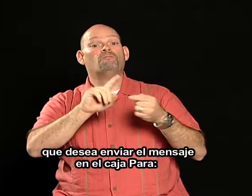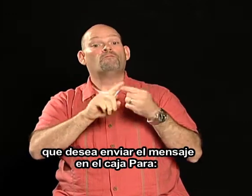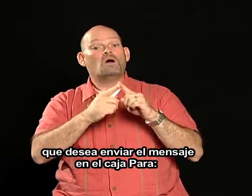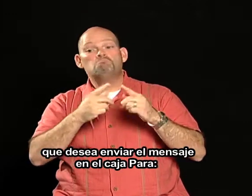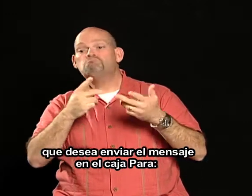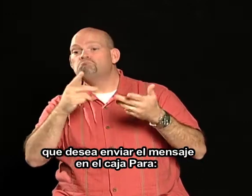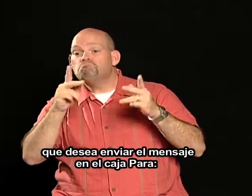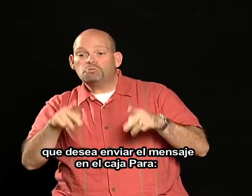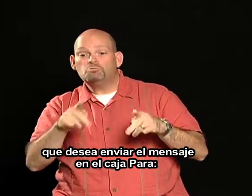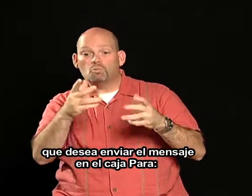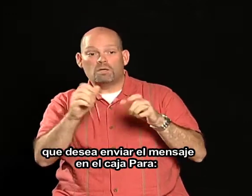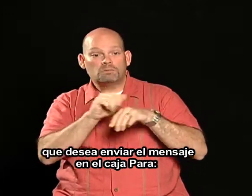To box.